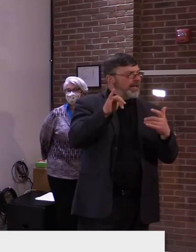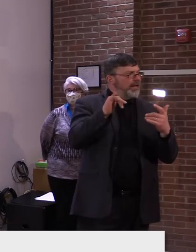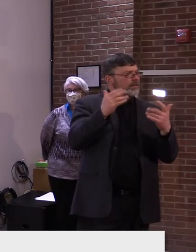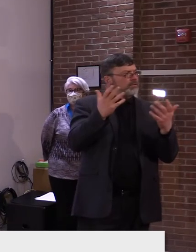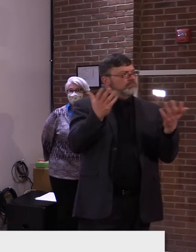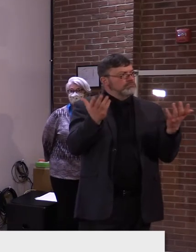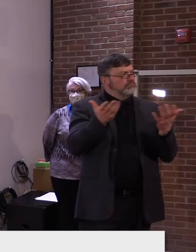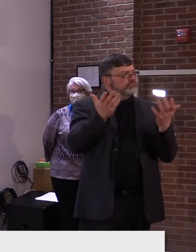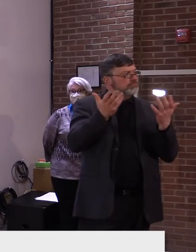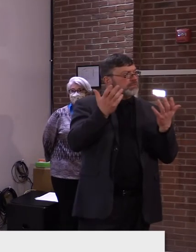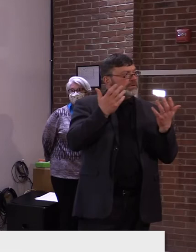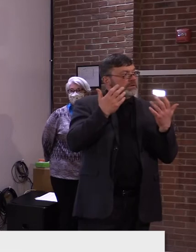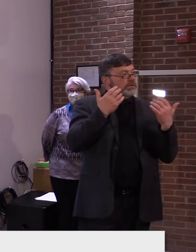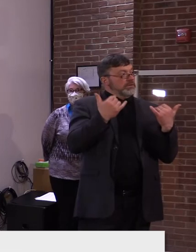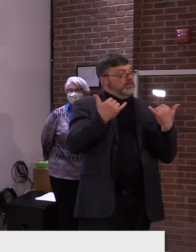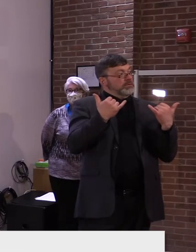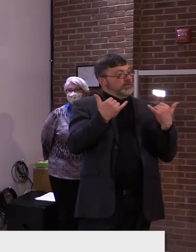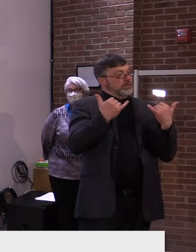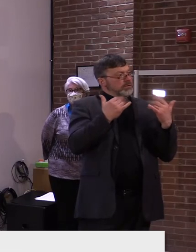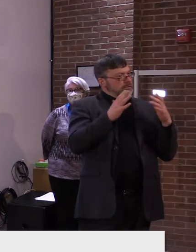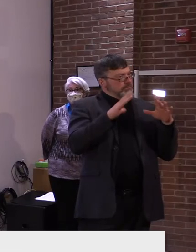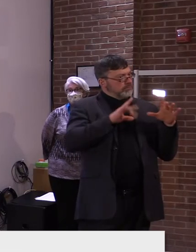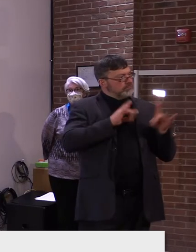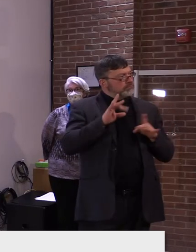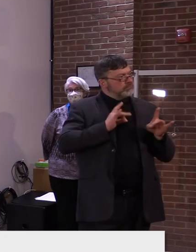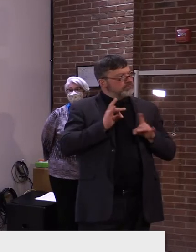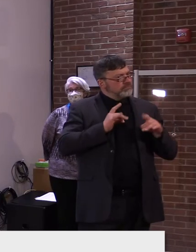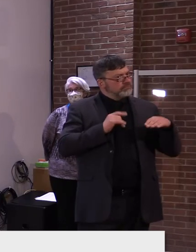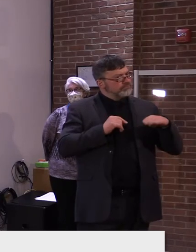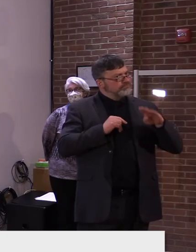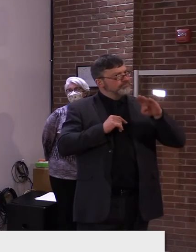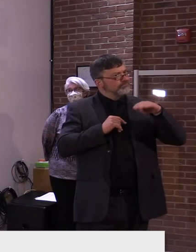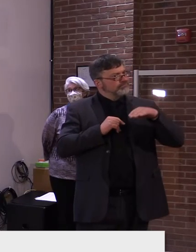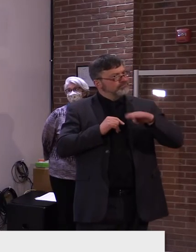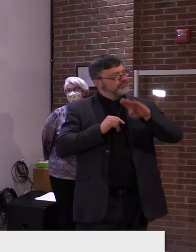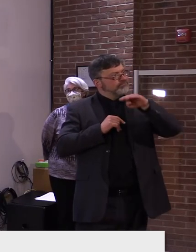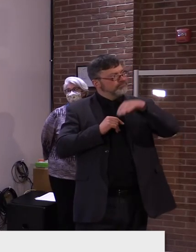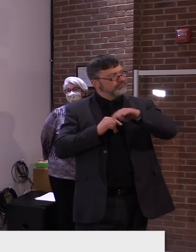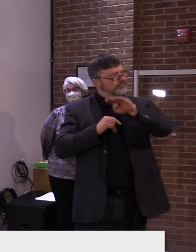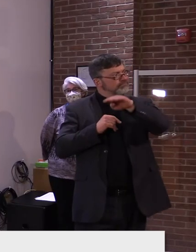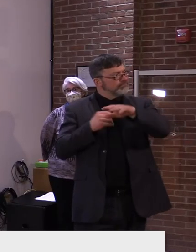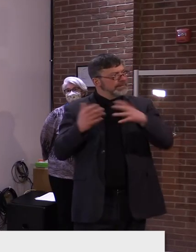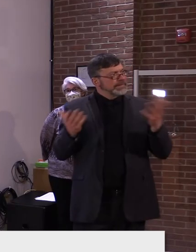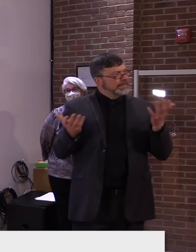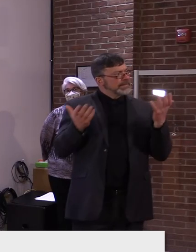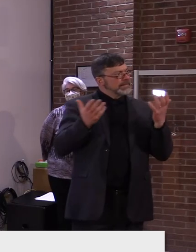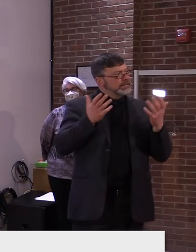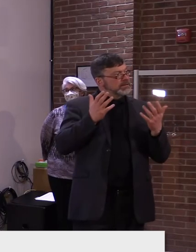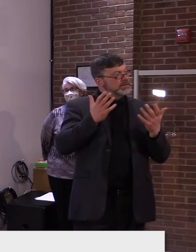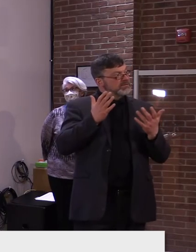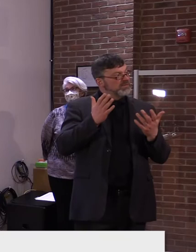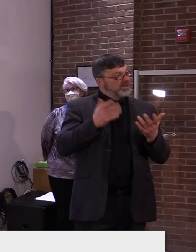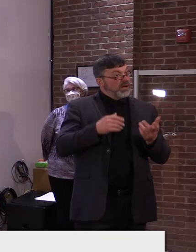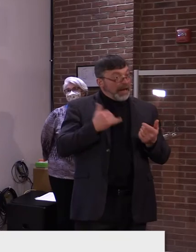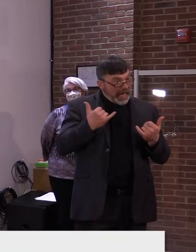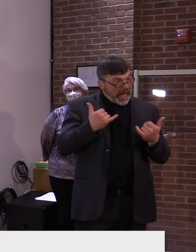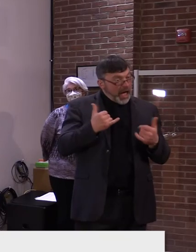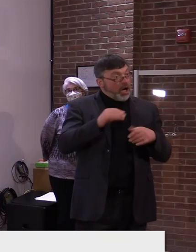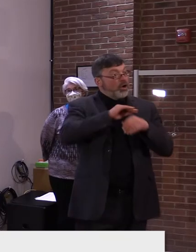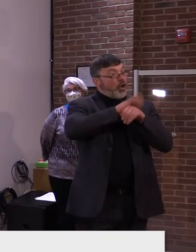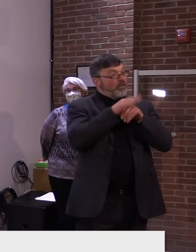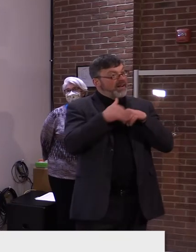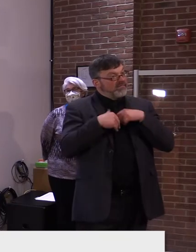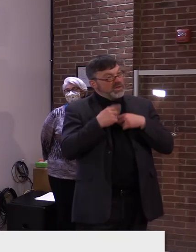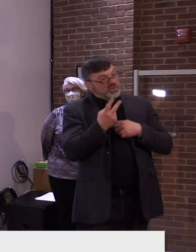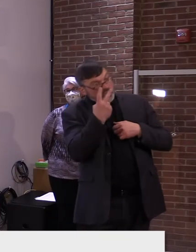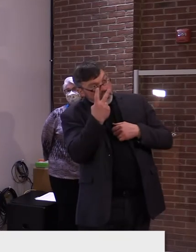more contagious variants, can you talk a little bit about the justification for making these moves now instead of waiting until more people are vaccinated,